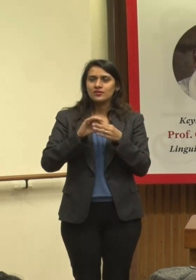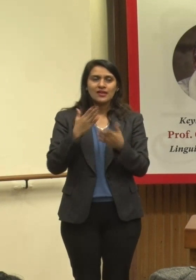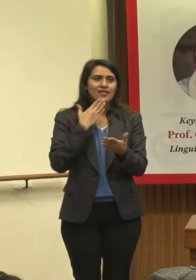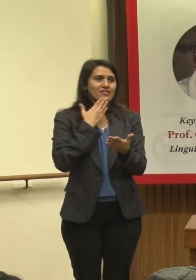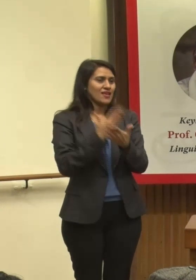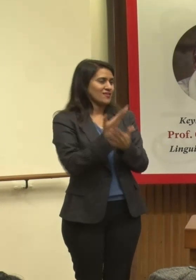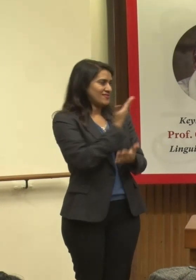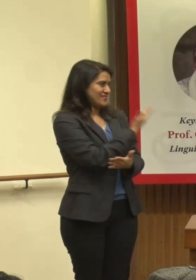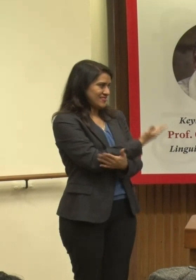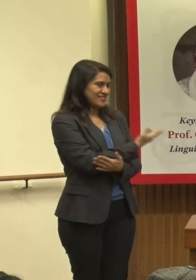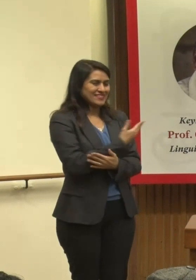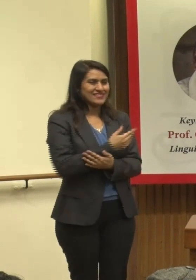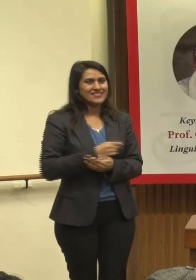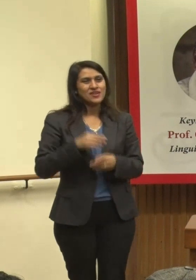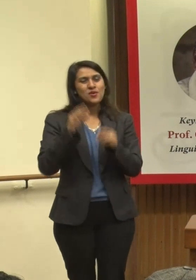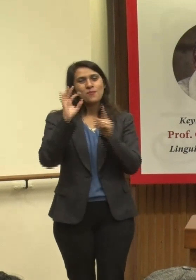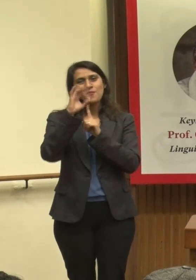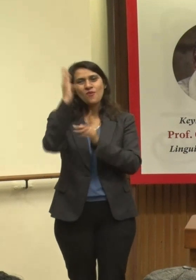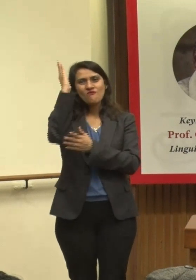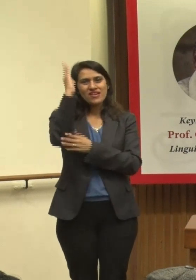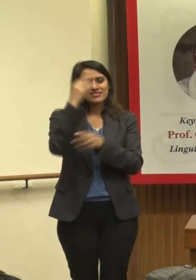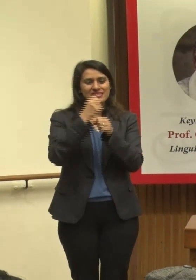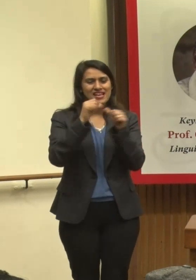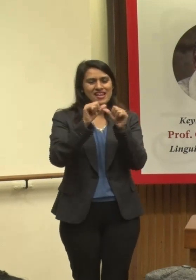thanking Professor Ganesh Devy.